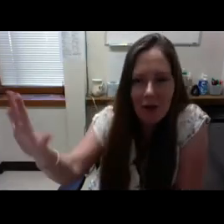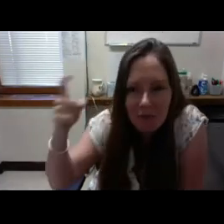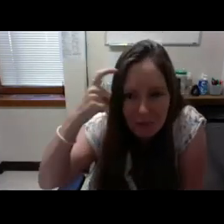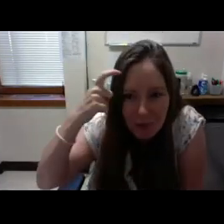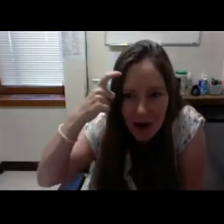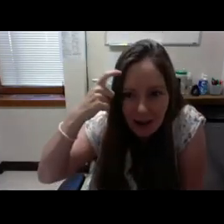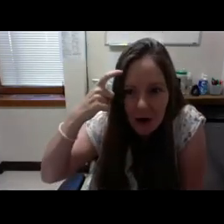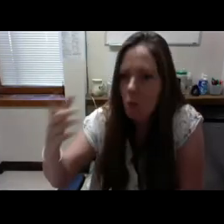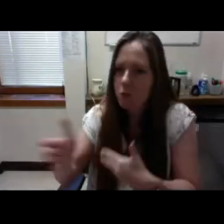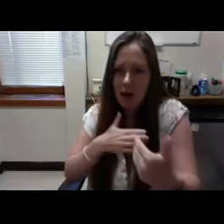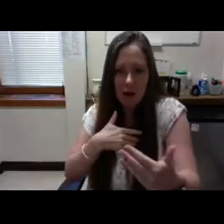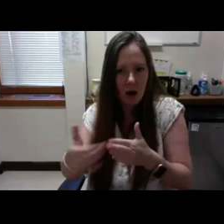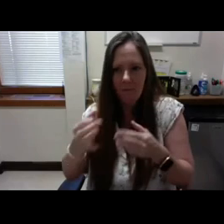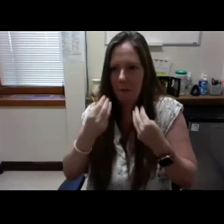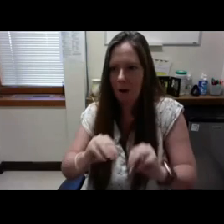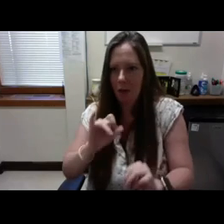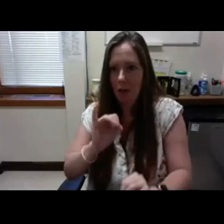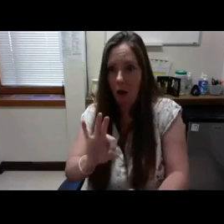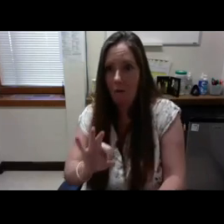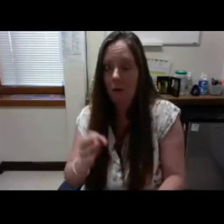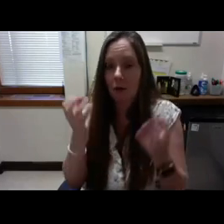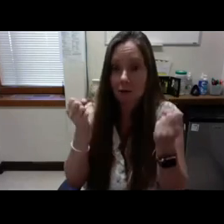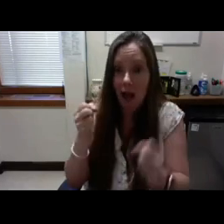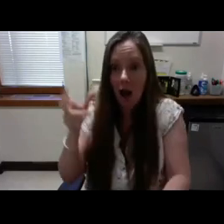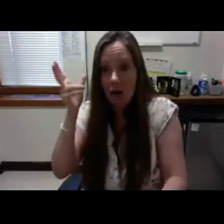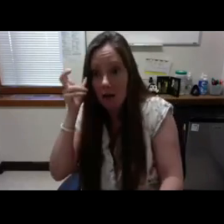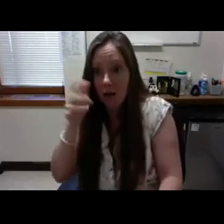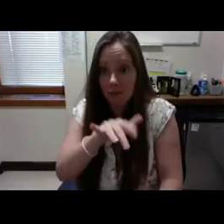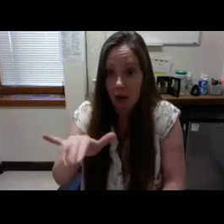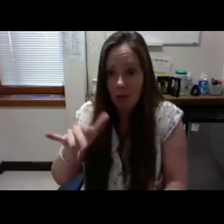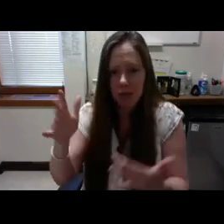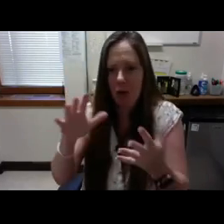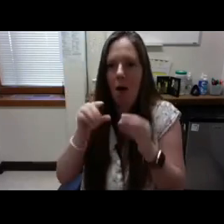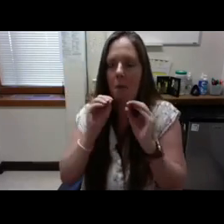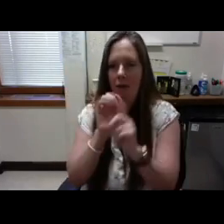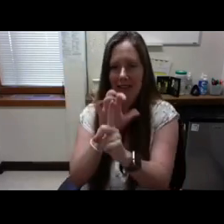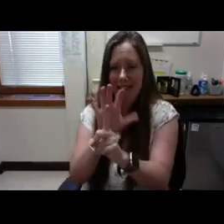their parents. It's very beneficial with their development,